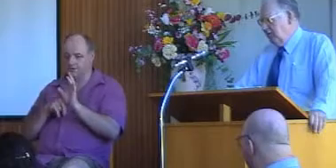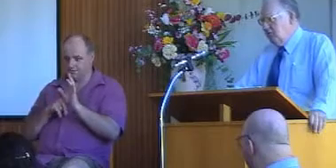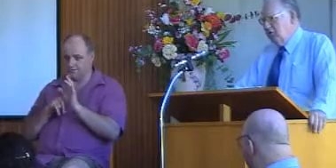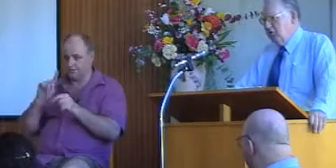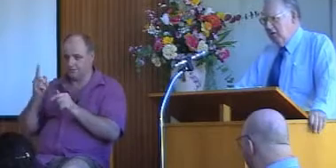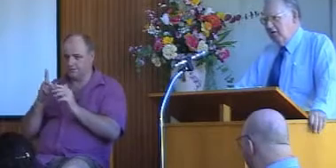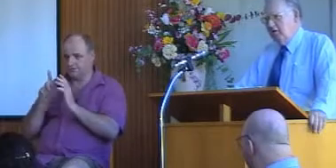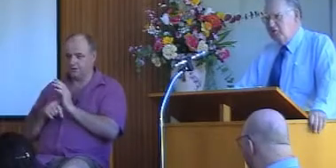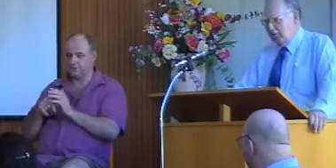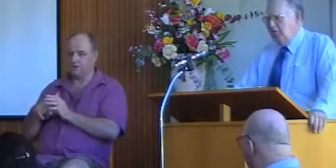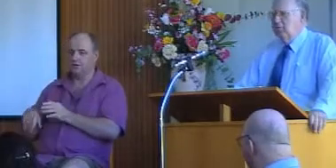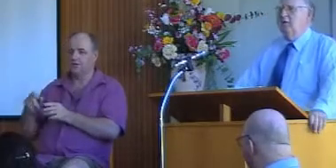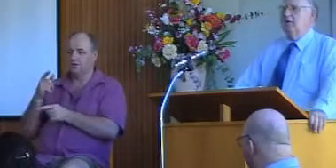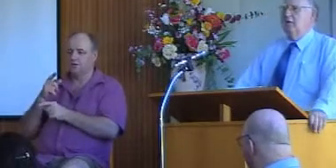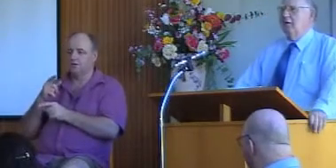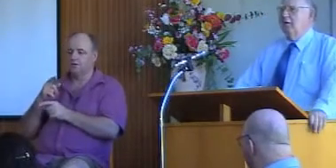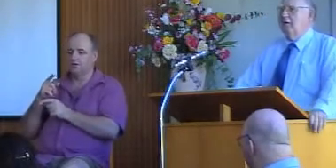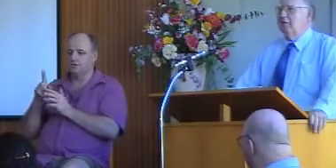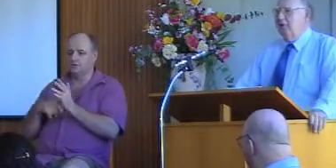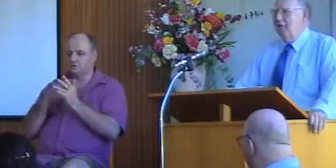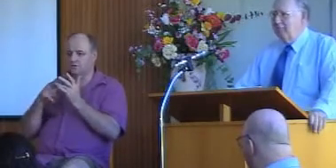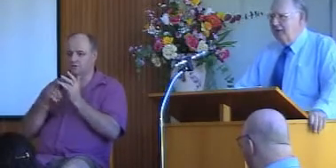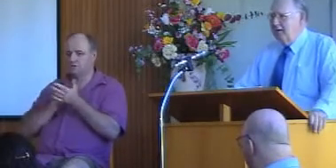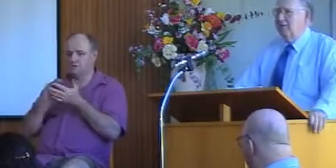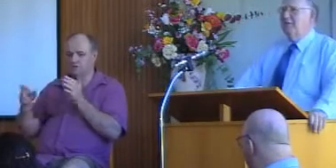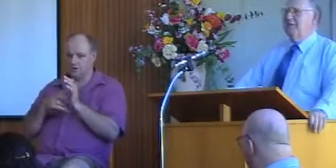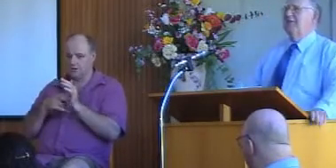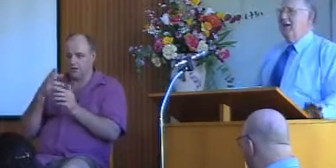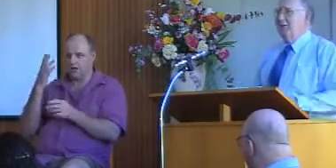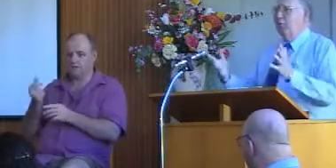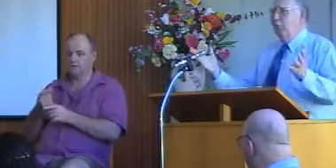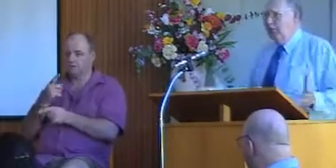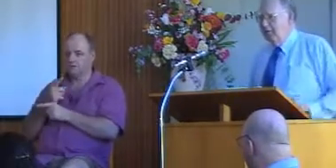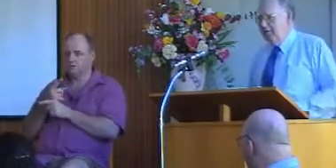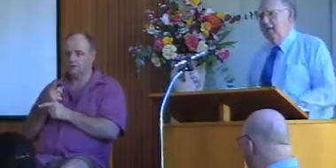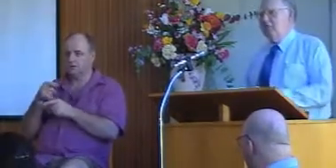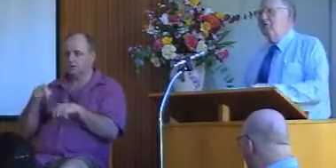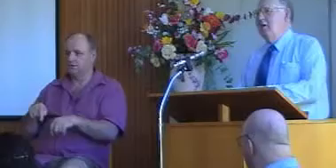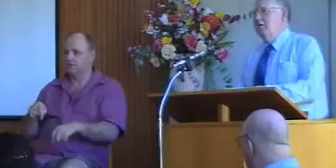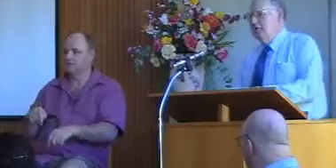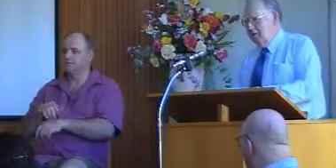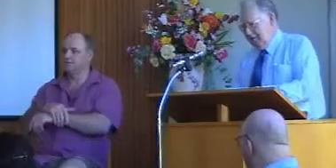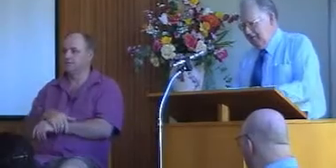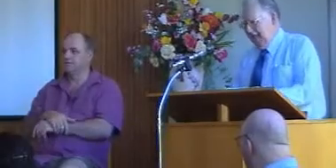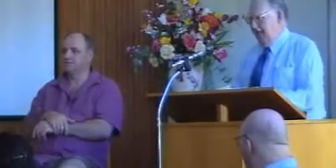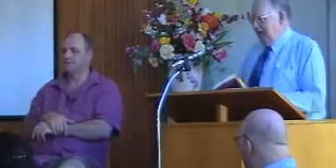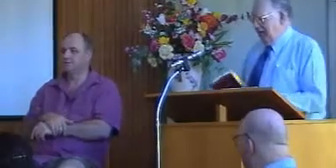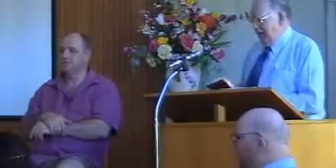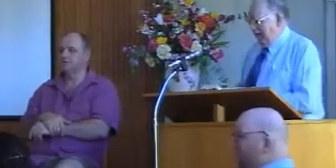I think John has spoken in the chapel. I'd like to invite him now. Take the pulpit, take as long as you